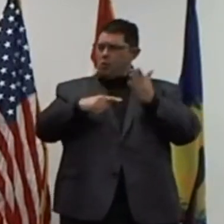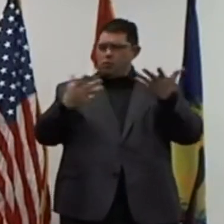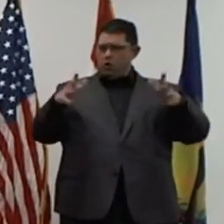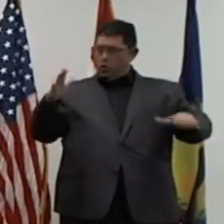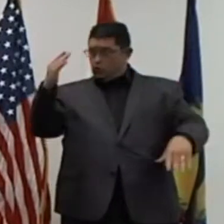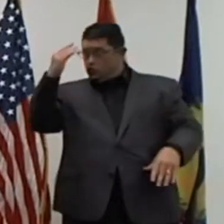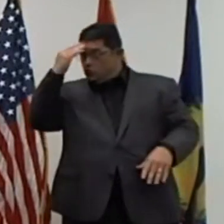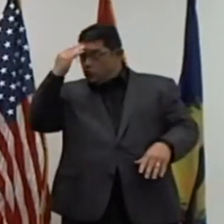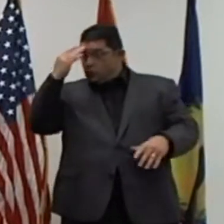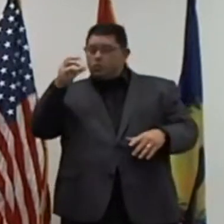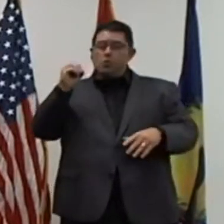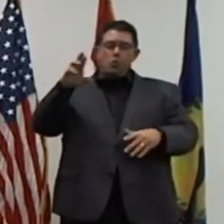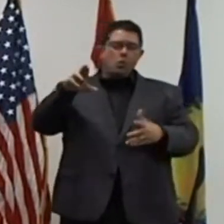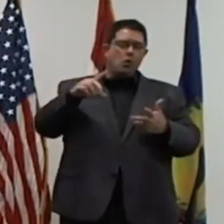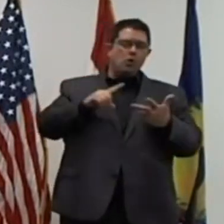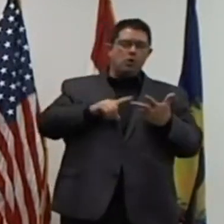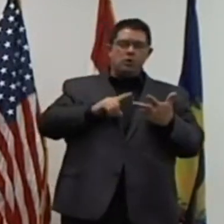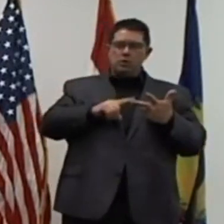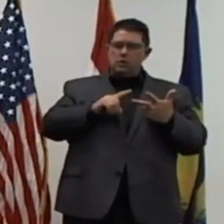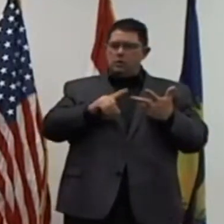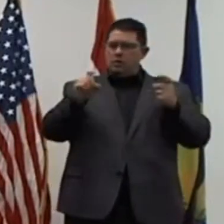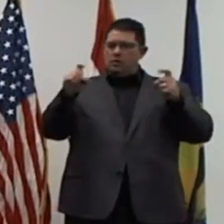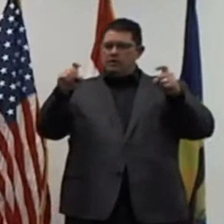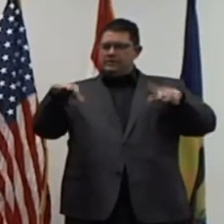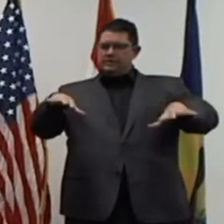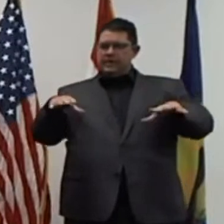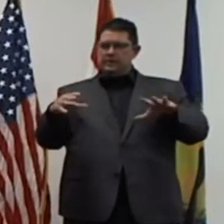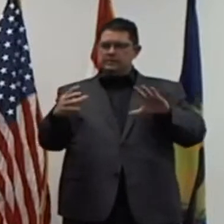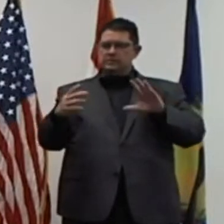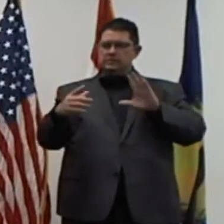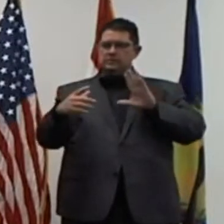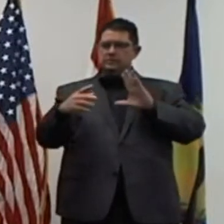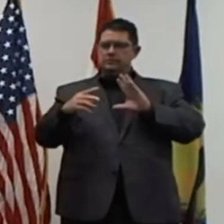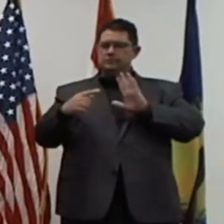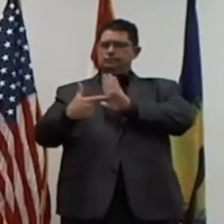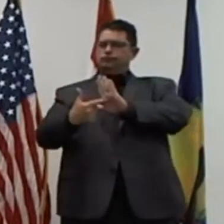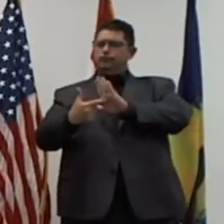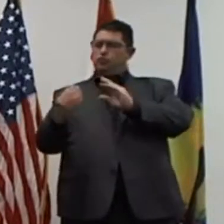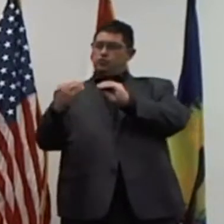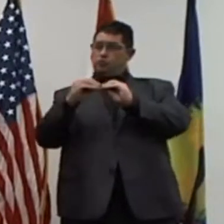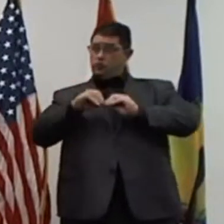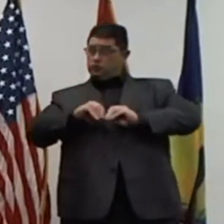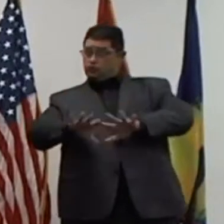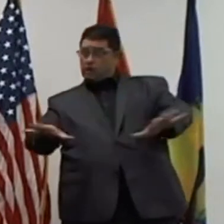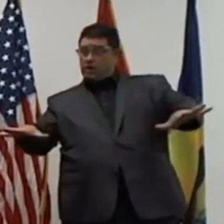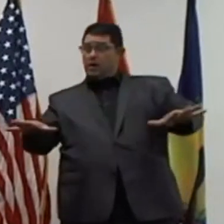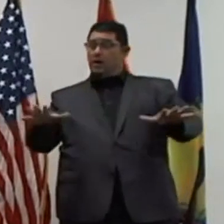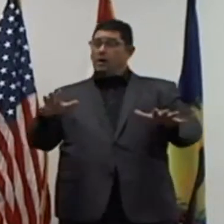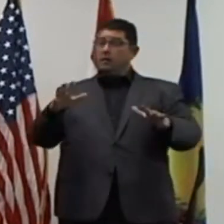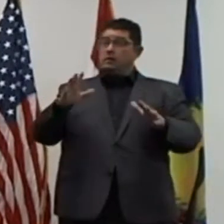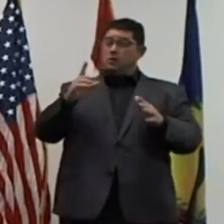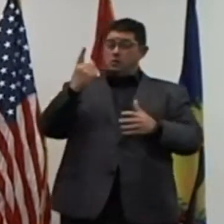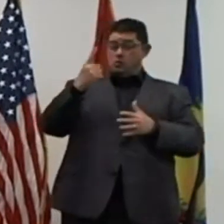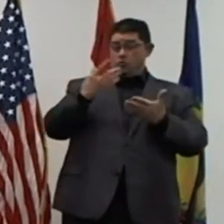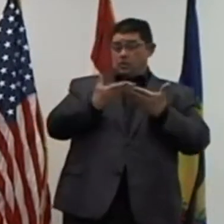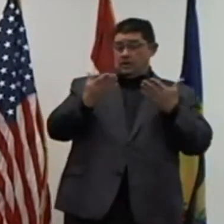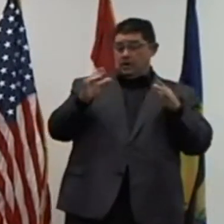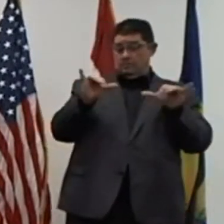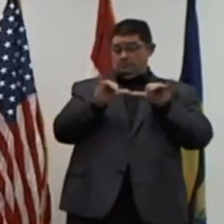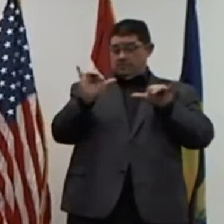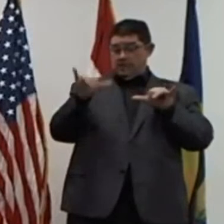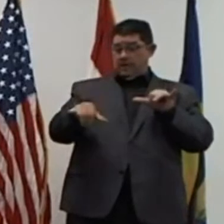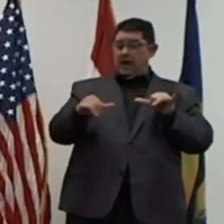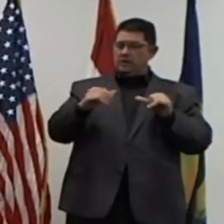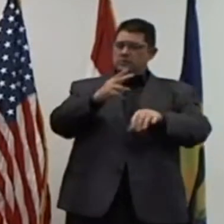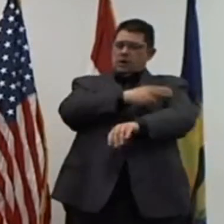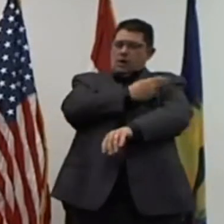these tests a reflection of more spread? And one of the ways we measure that is watching the hospital admissions data, and